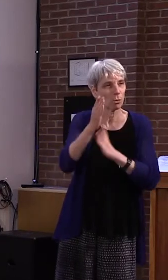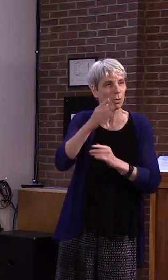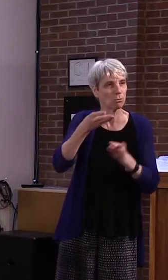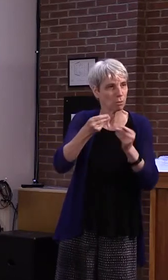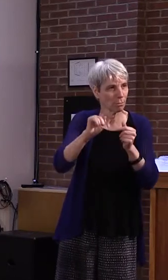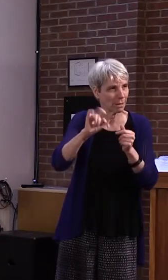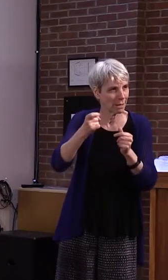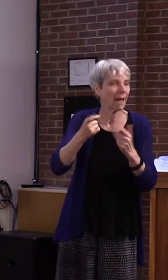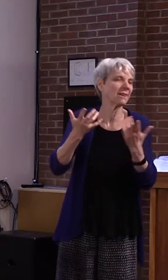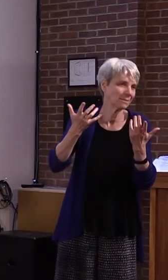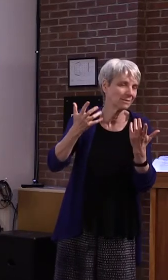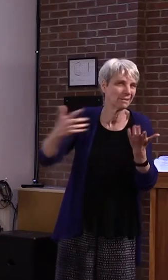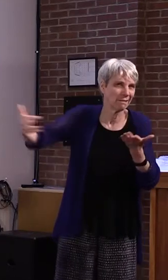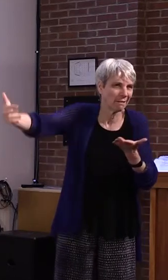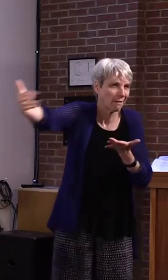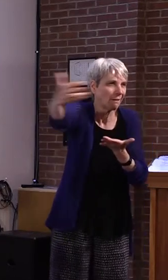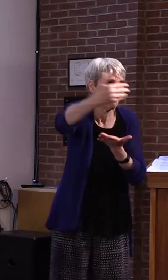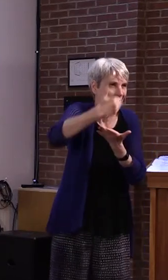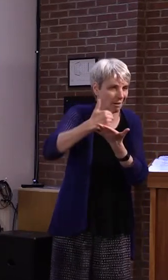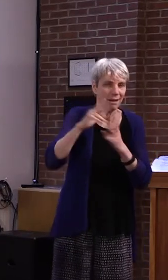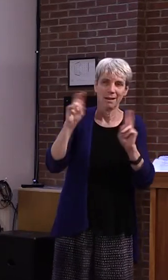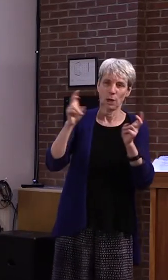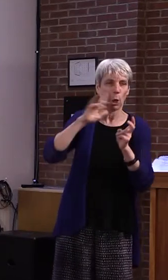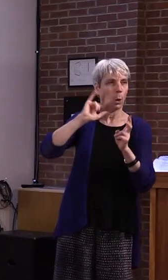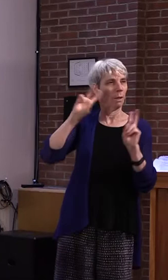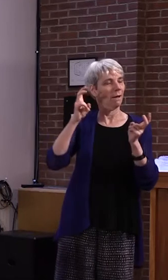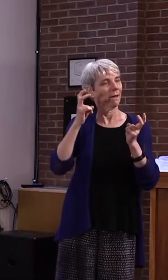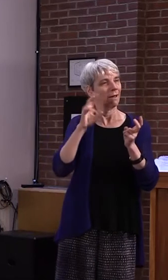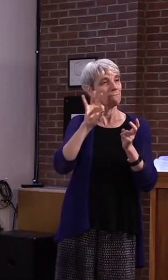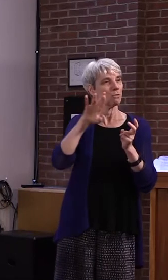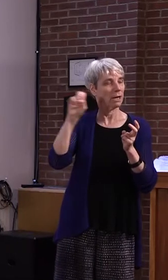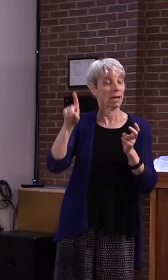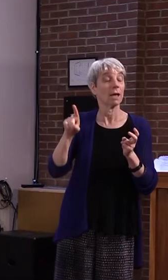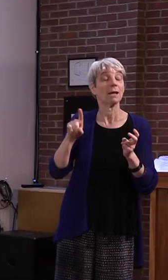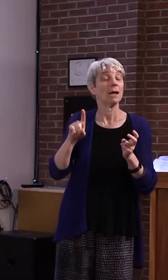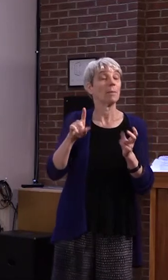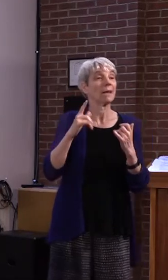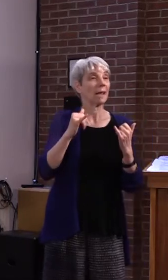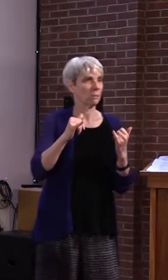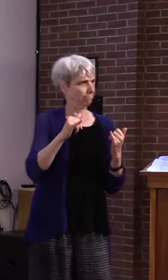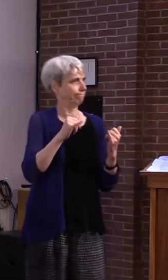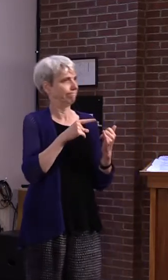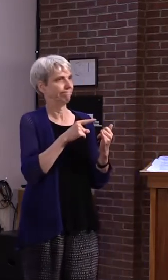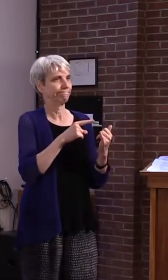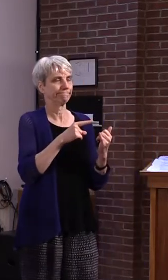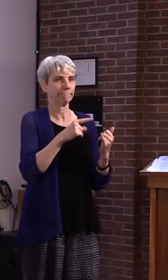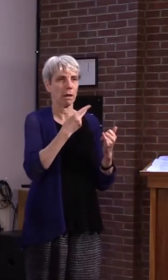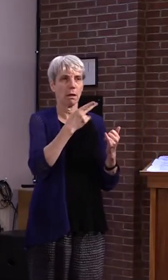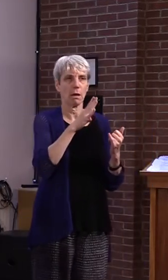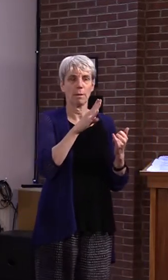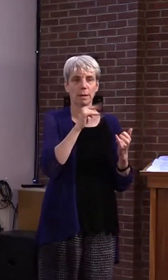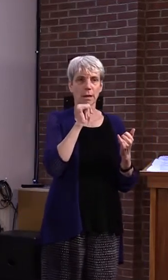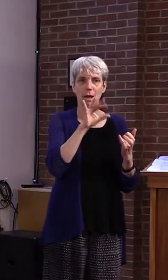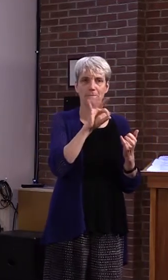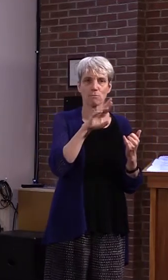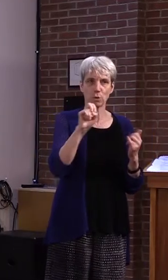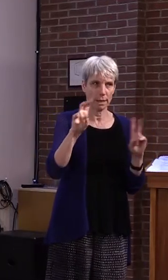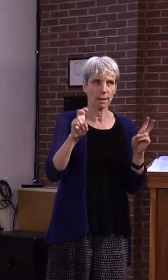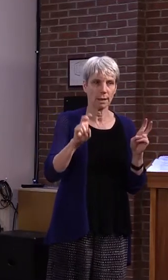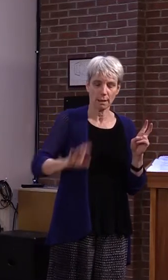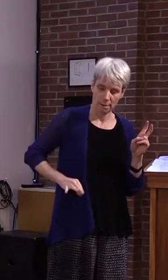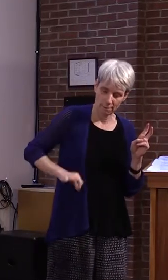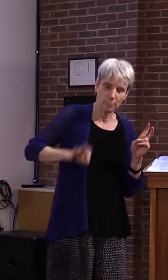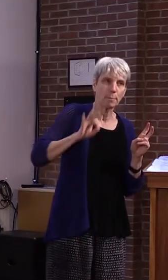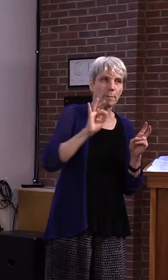but would there be an extra cost? Yeah, there will be an extra cost. We're trying to minimize that extra